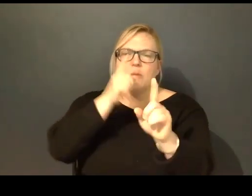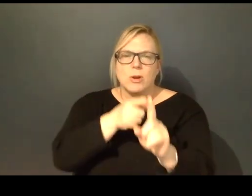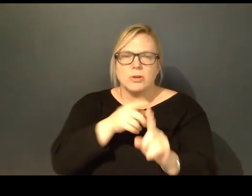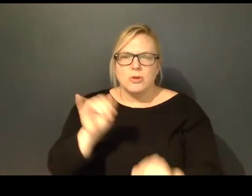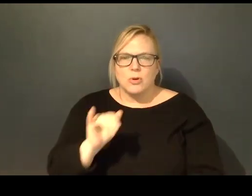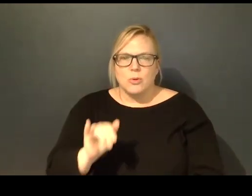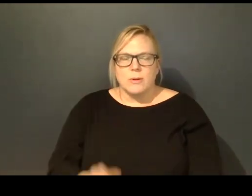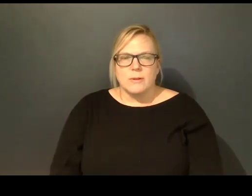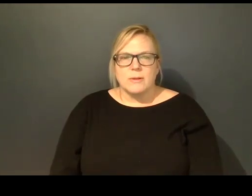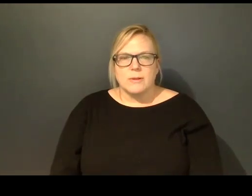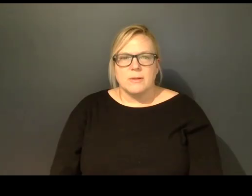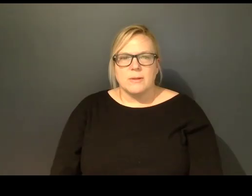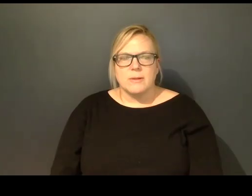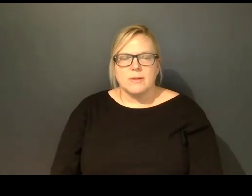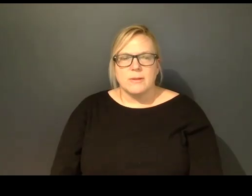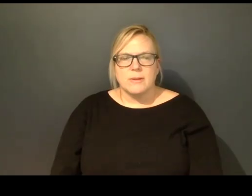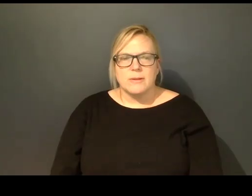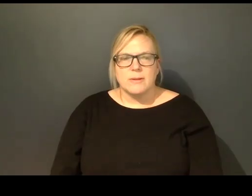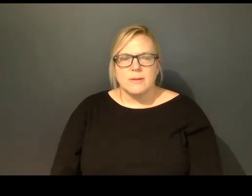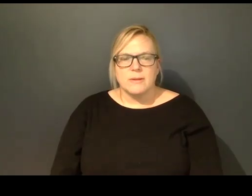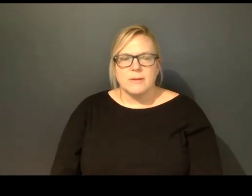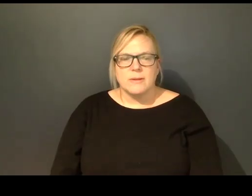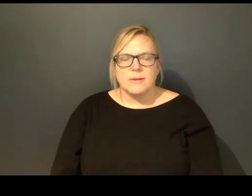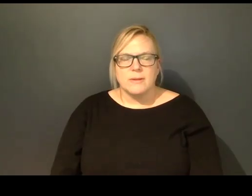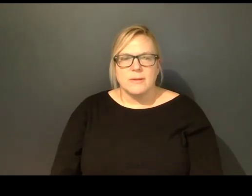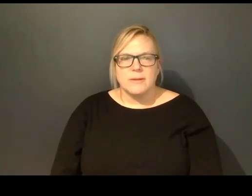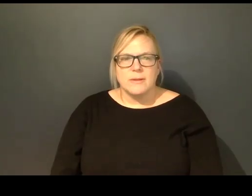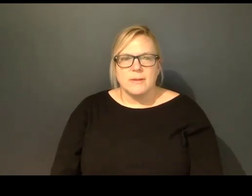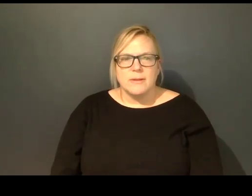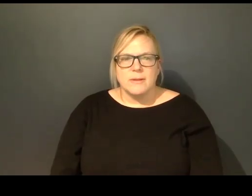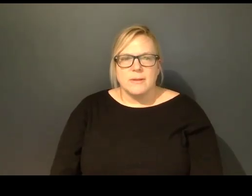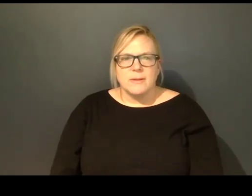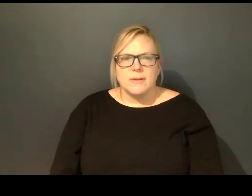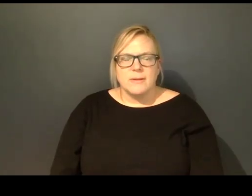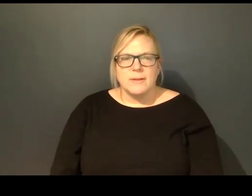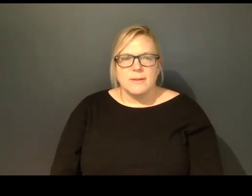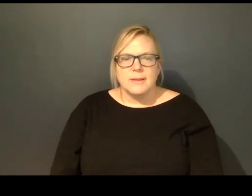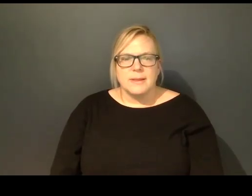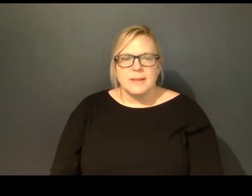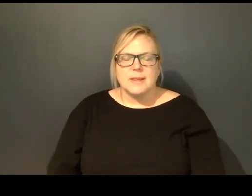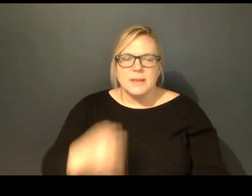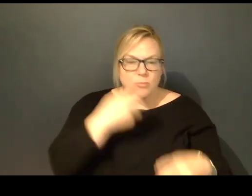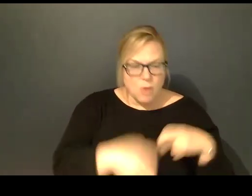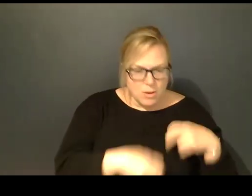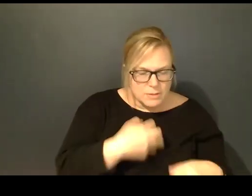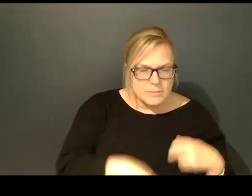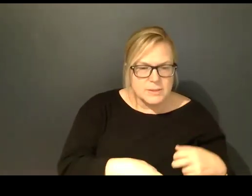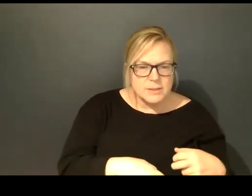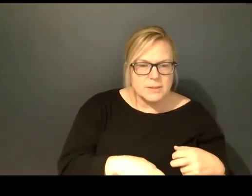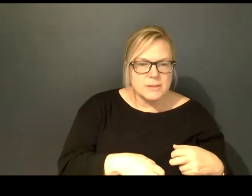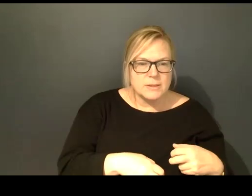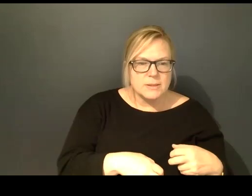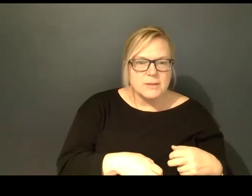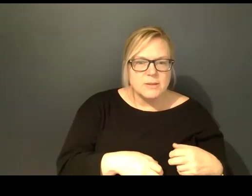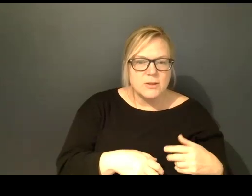almost at Q2 here. But a lot of the shortcomings we've talked about today are by choice. It's not that